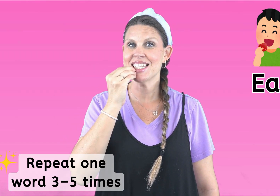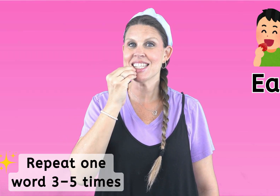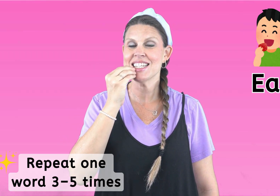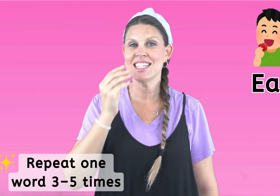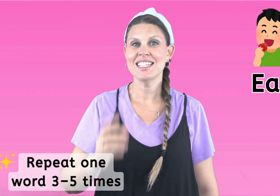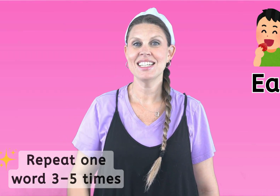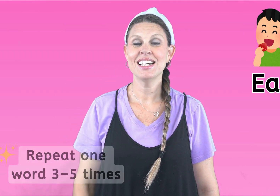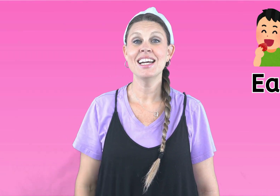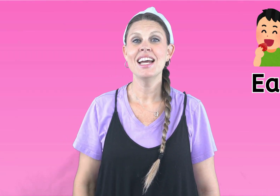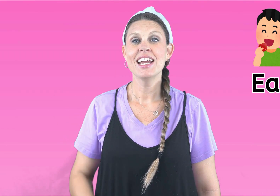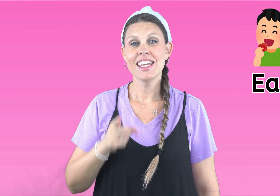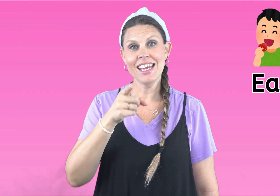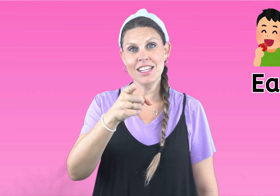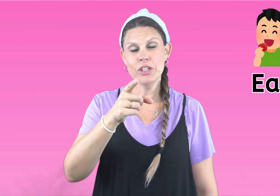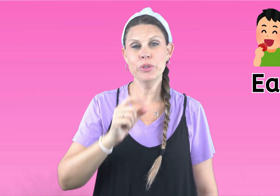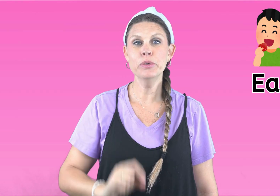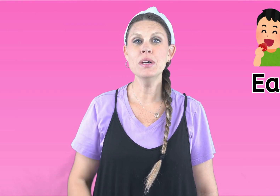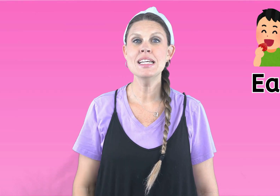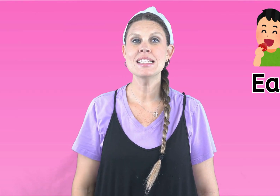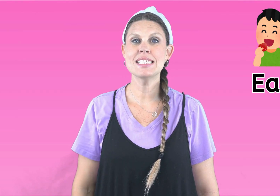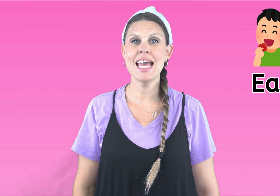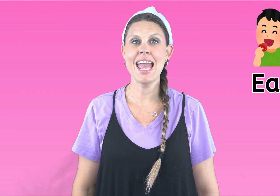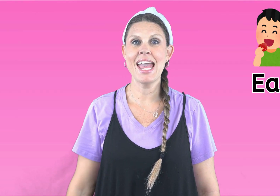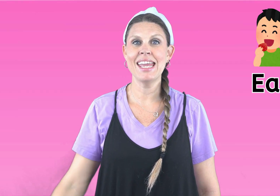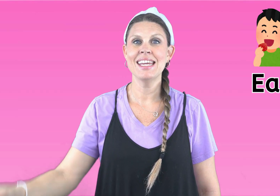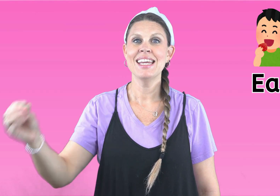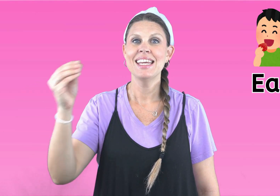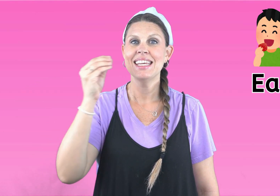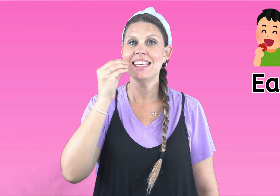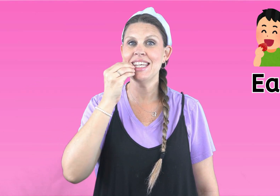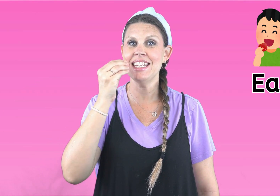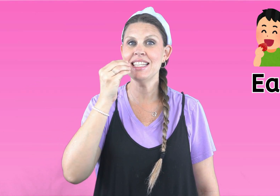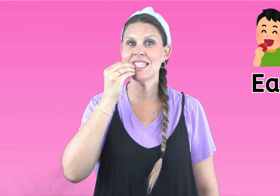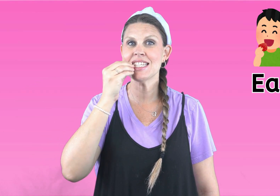eat. Can you say eat?